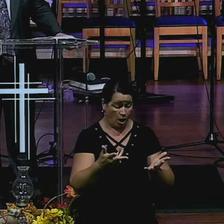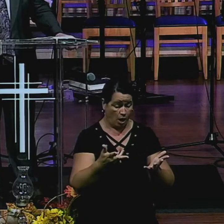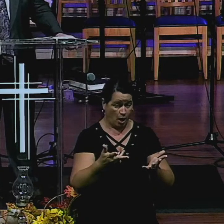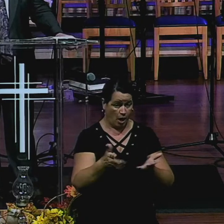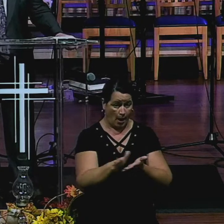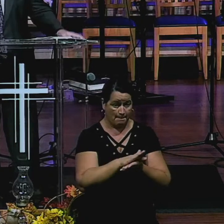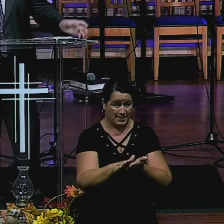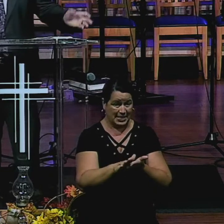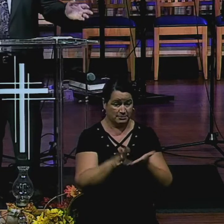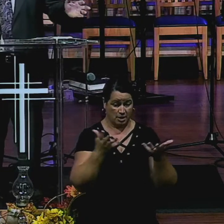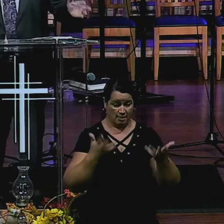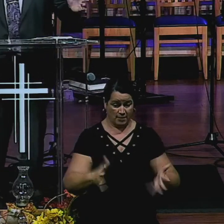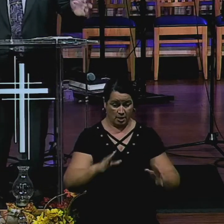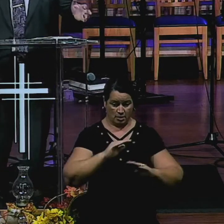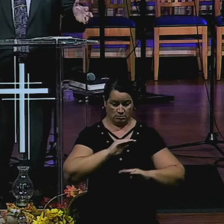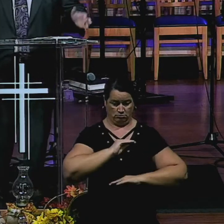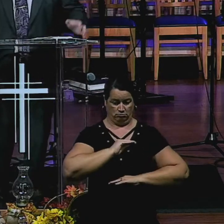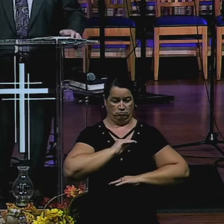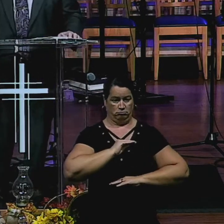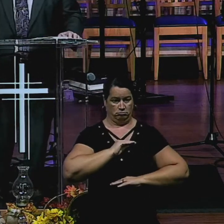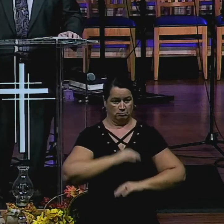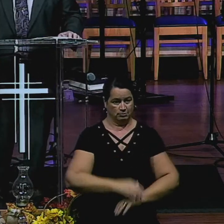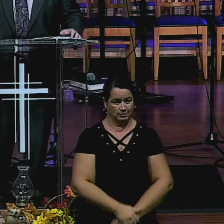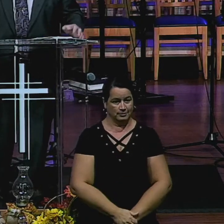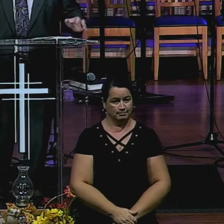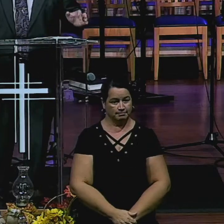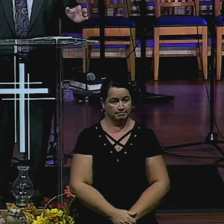appeasement. That very word means appeasement.